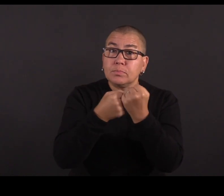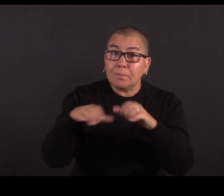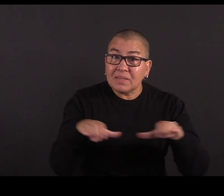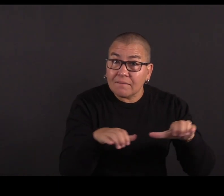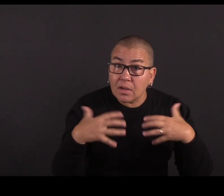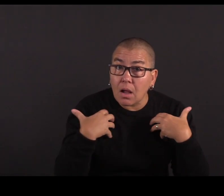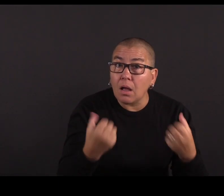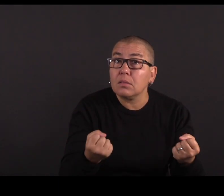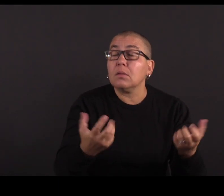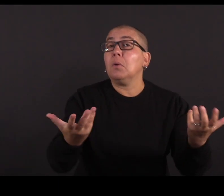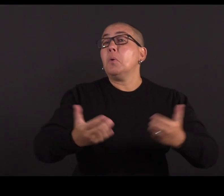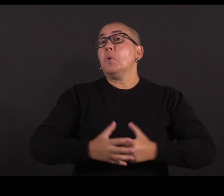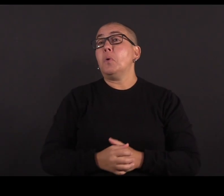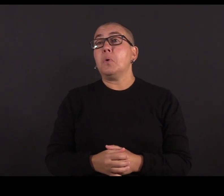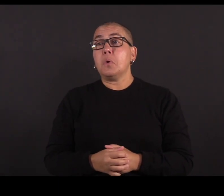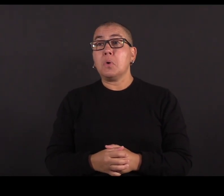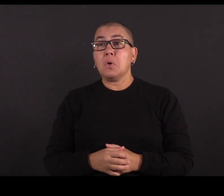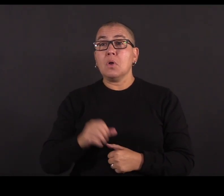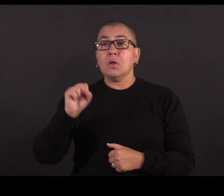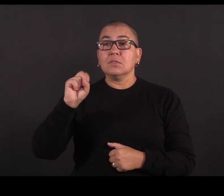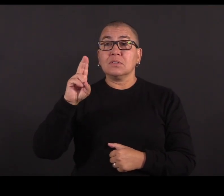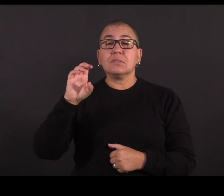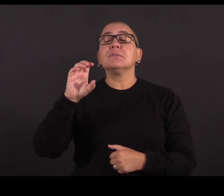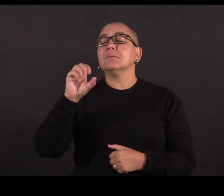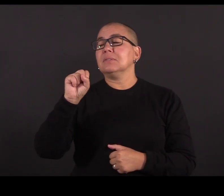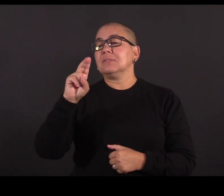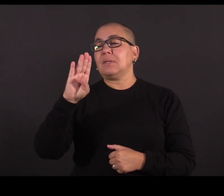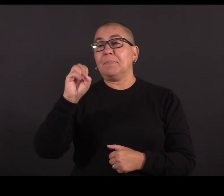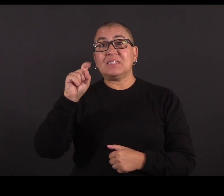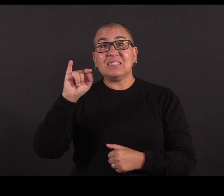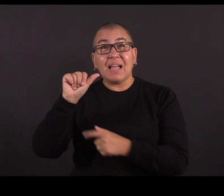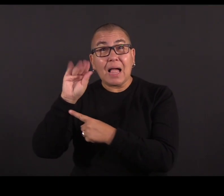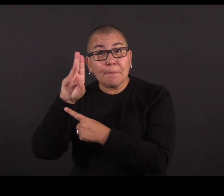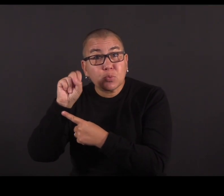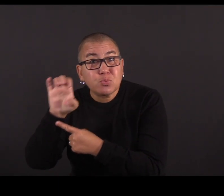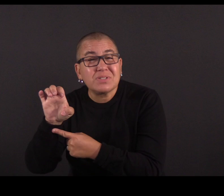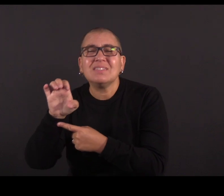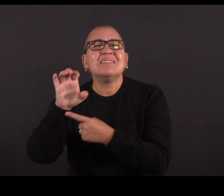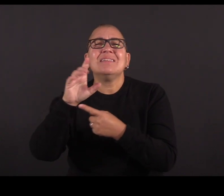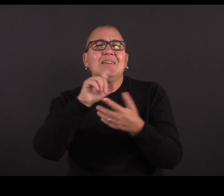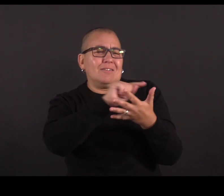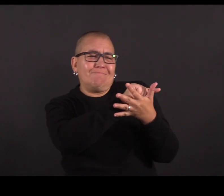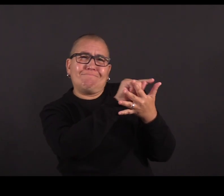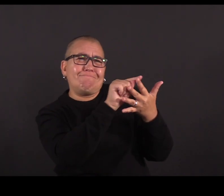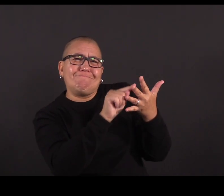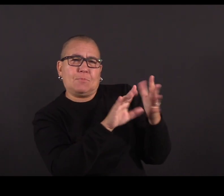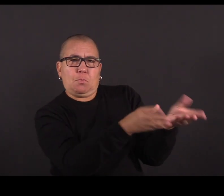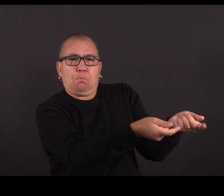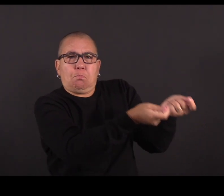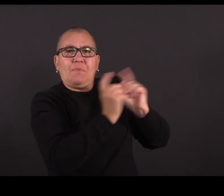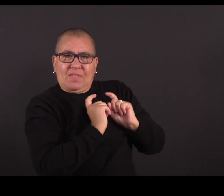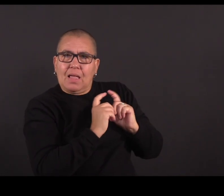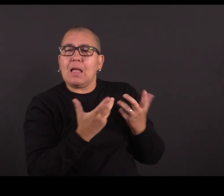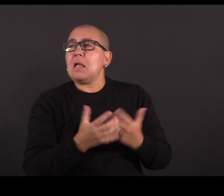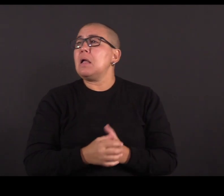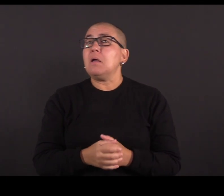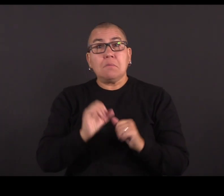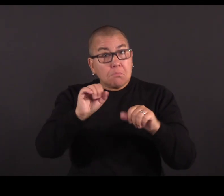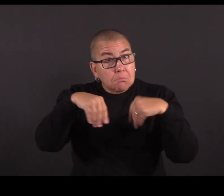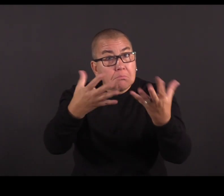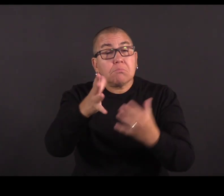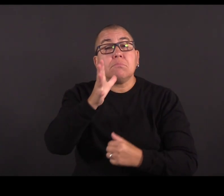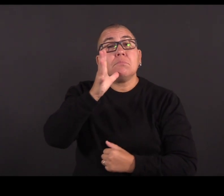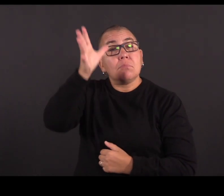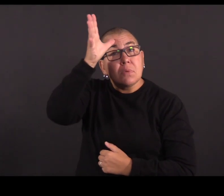abuse, parenting classes, parent-child counseling, job skills, financial and